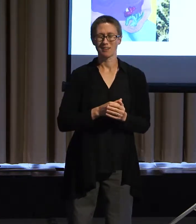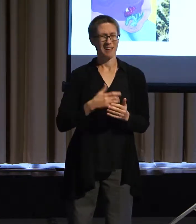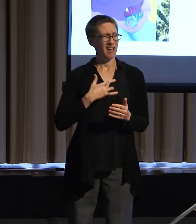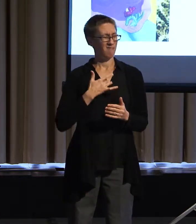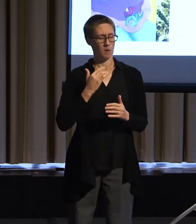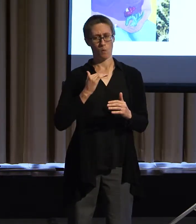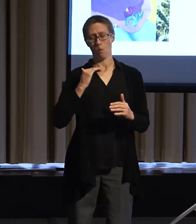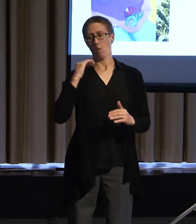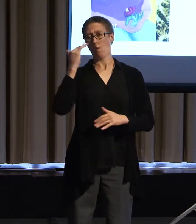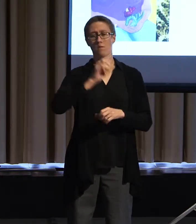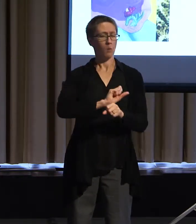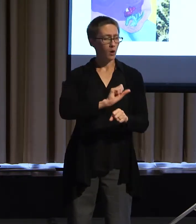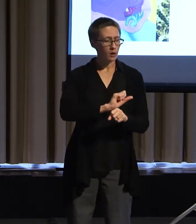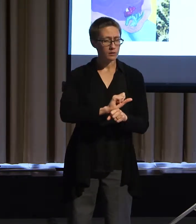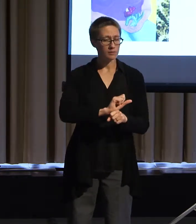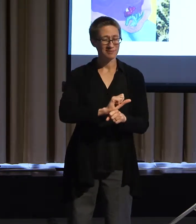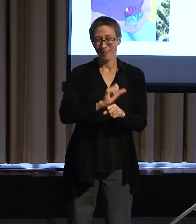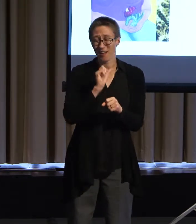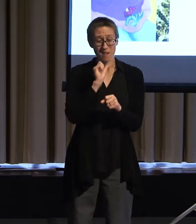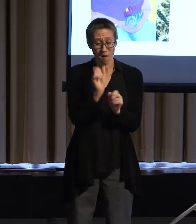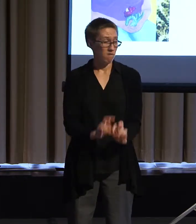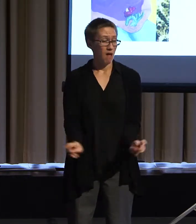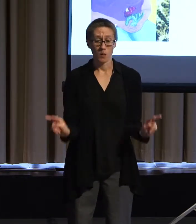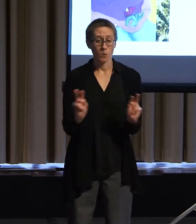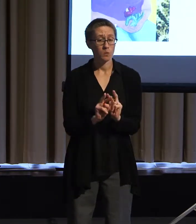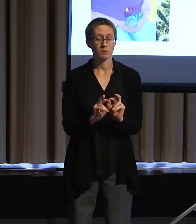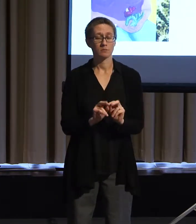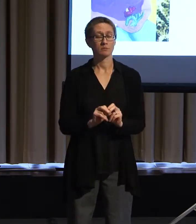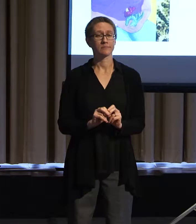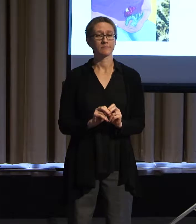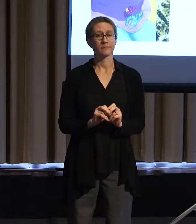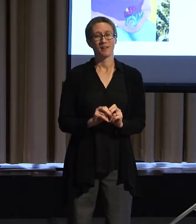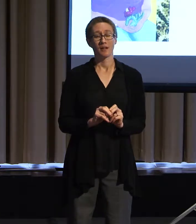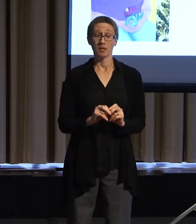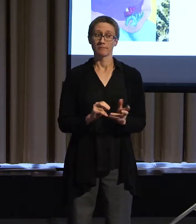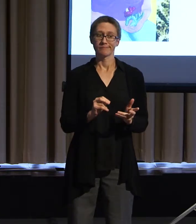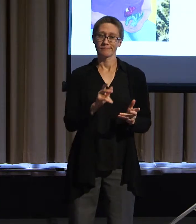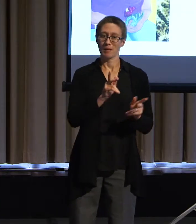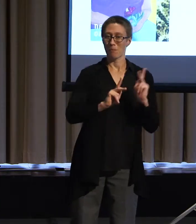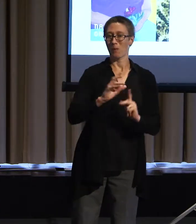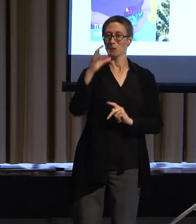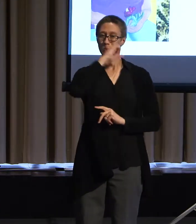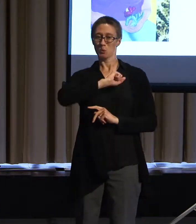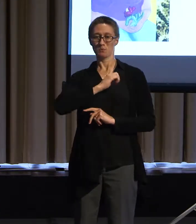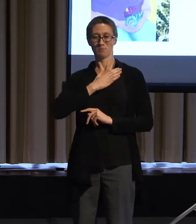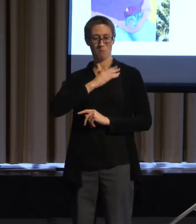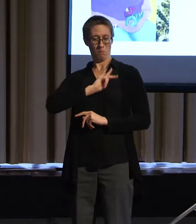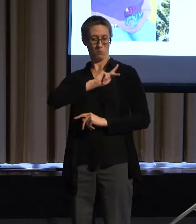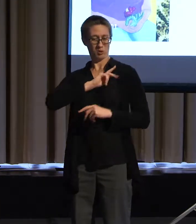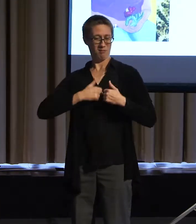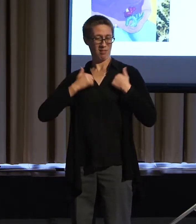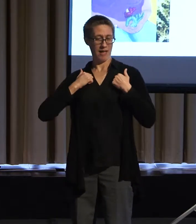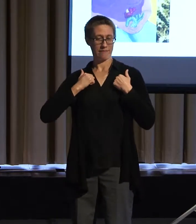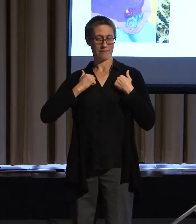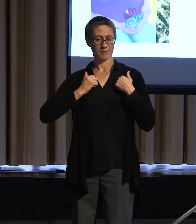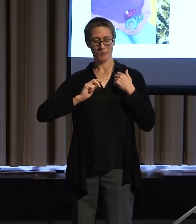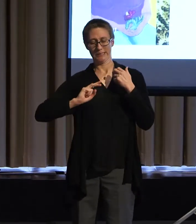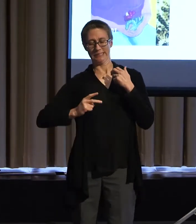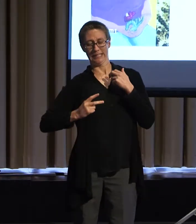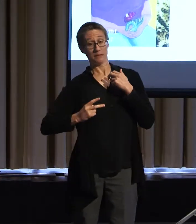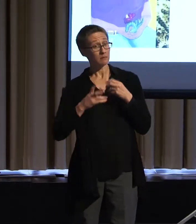and undervalued. It was assumed that personal lives were secondary, including family. And I